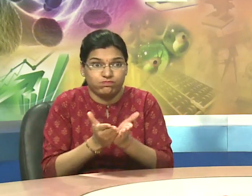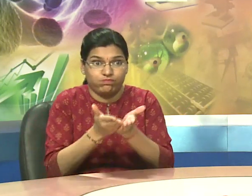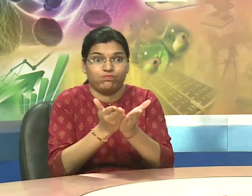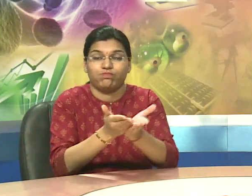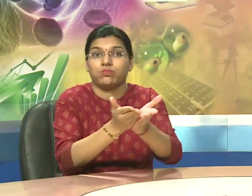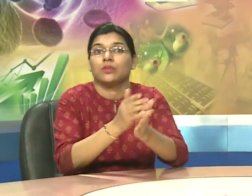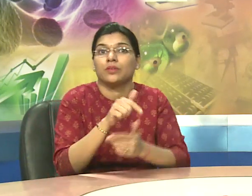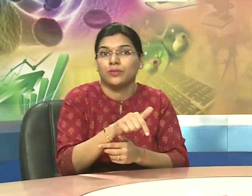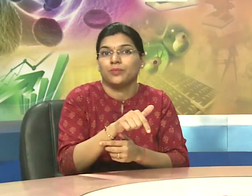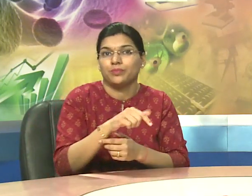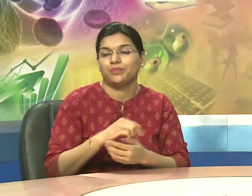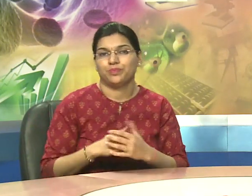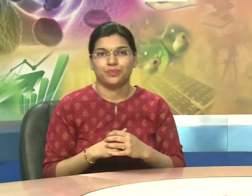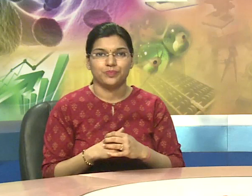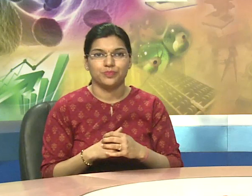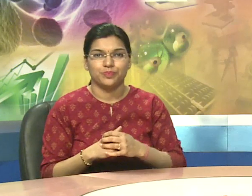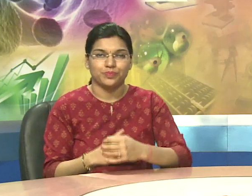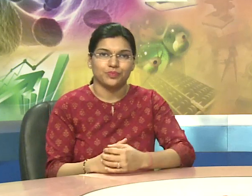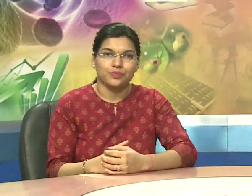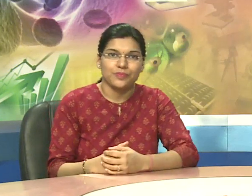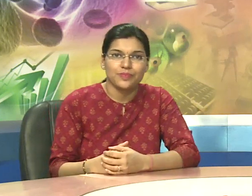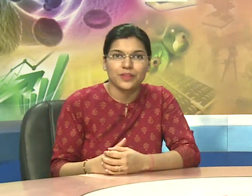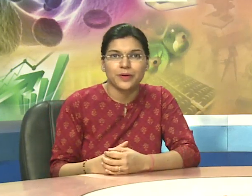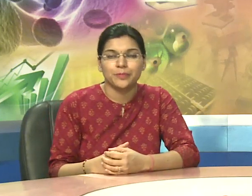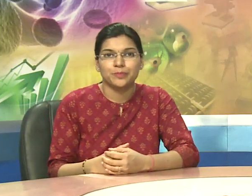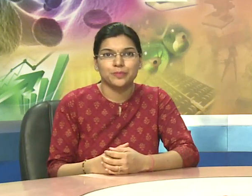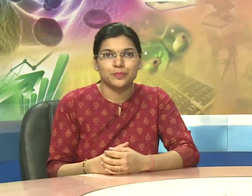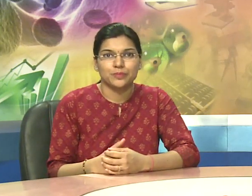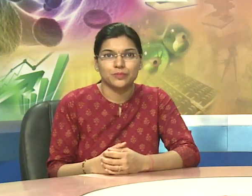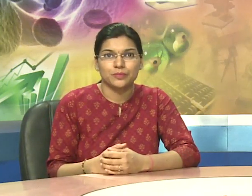in water from one place to another, termed as barges.